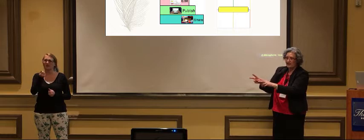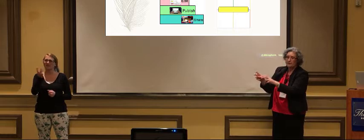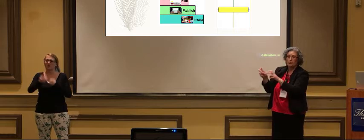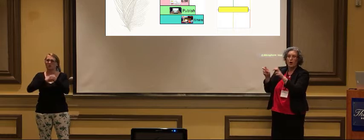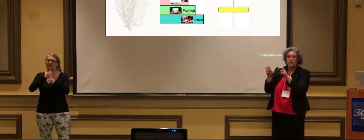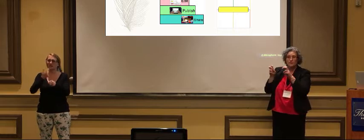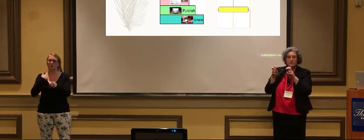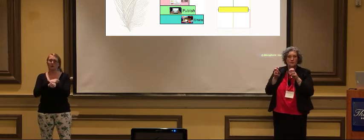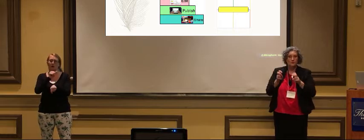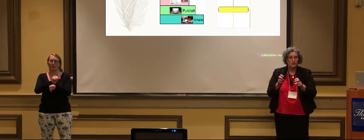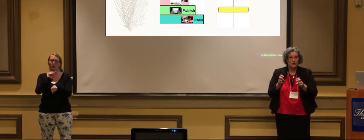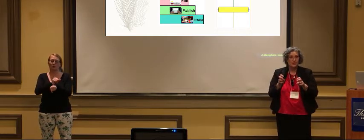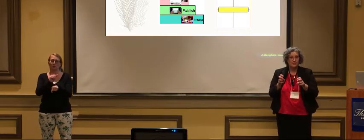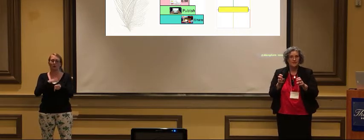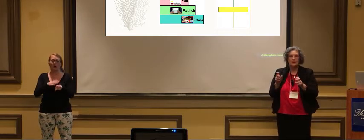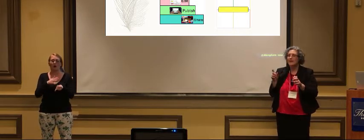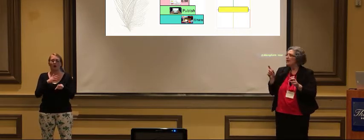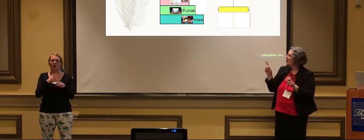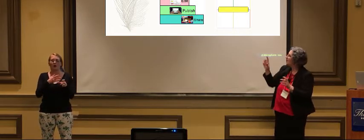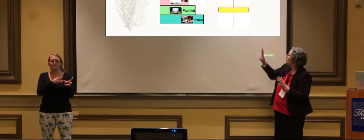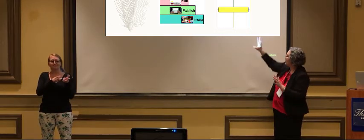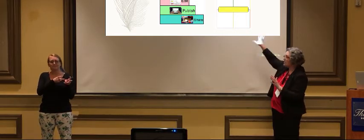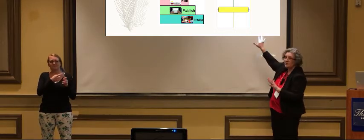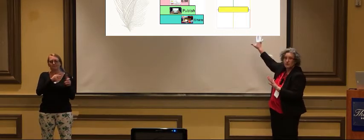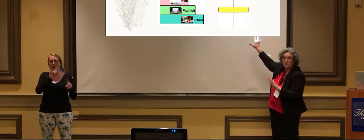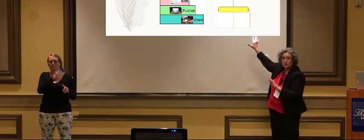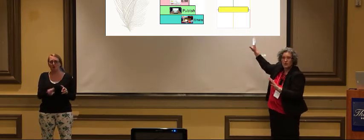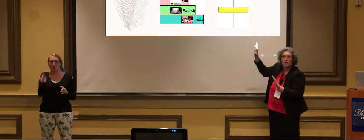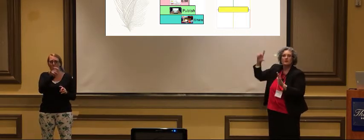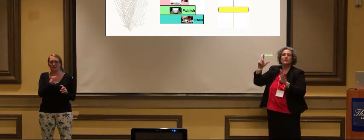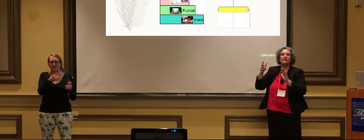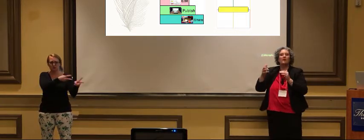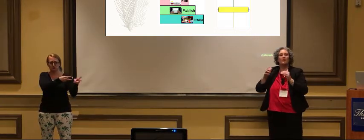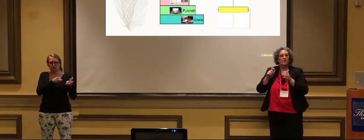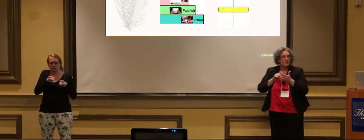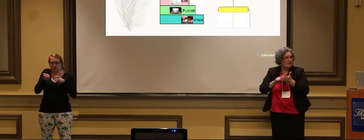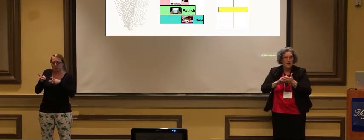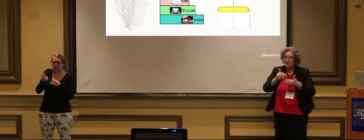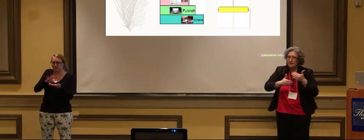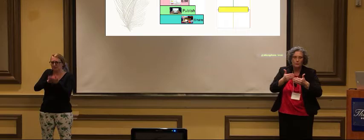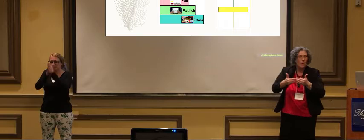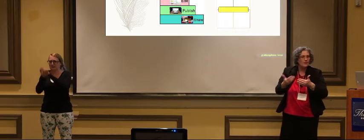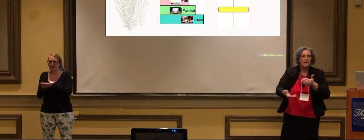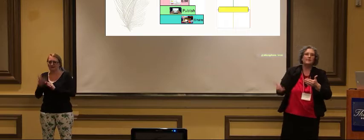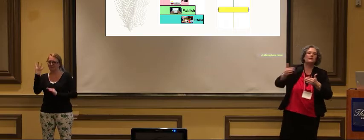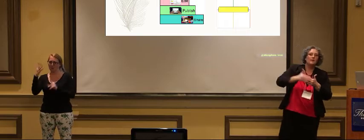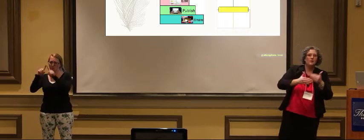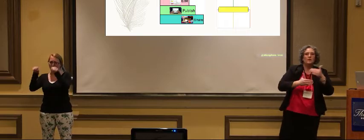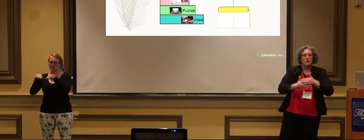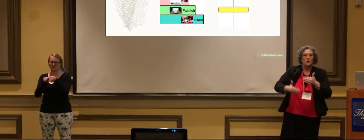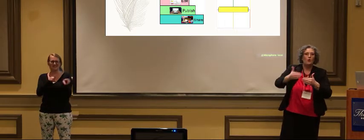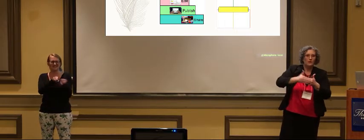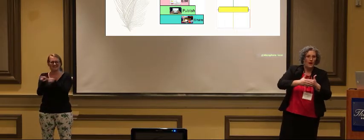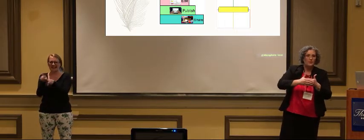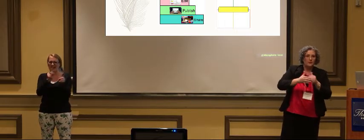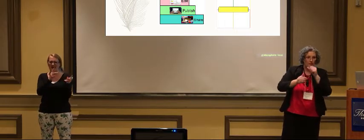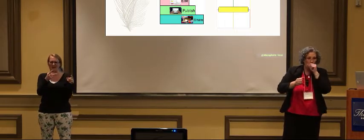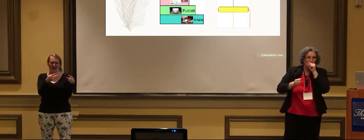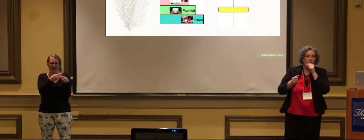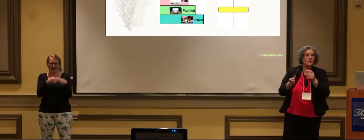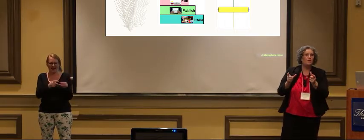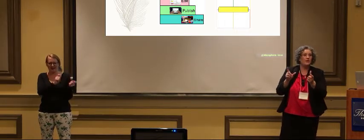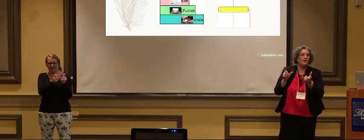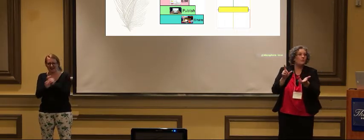on taking the prompts from journeys and turning them into 4 squares, the same editing process, you know,